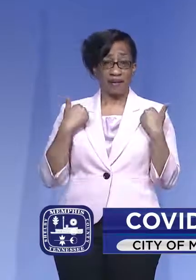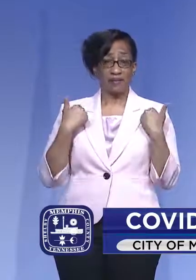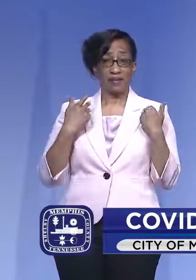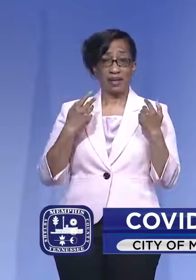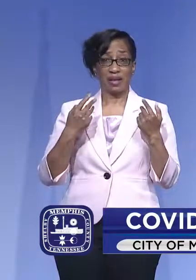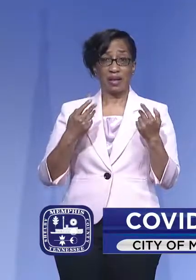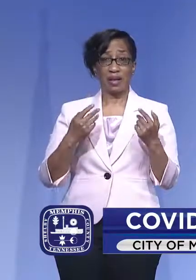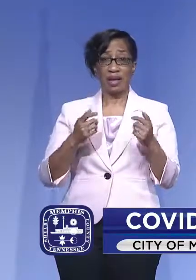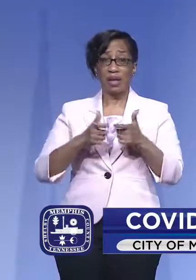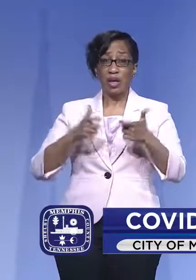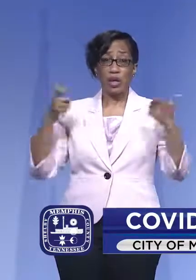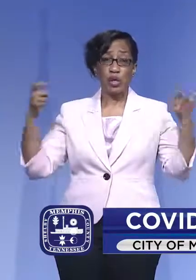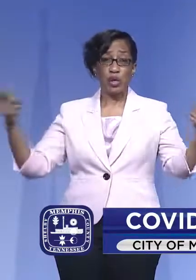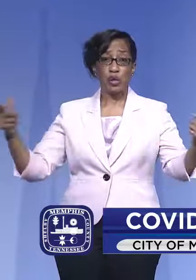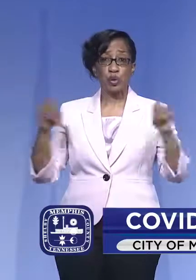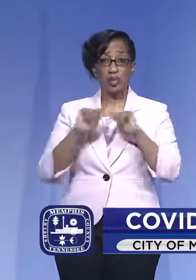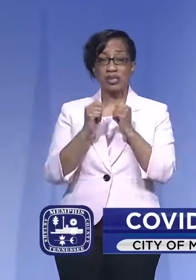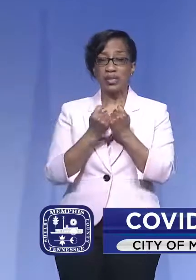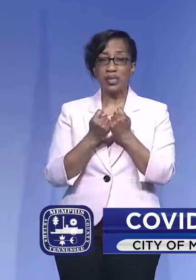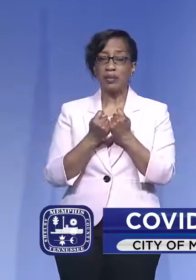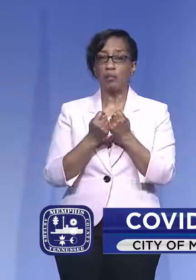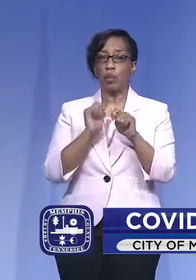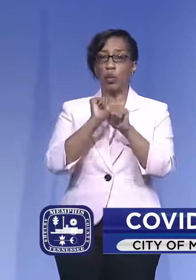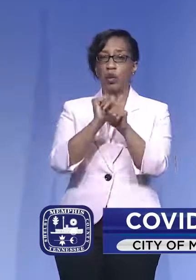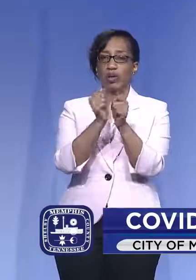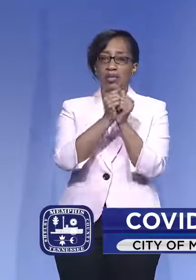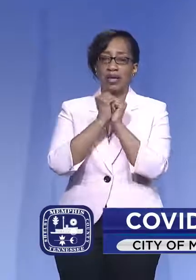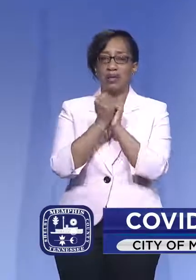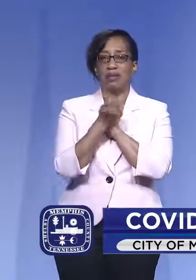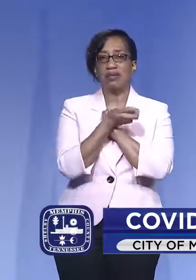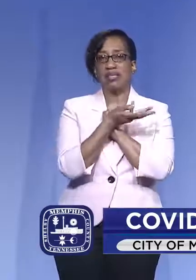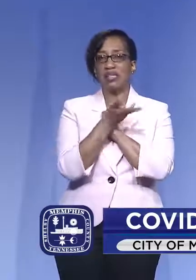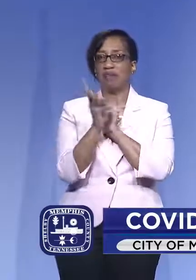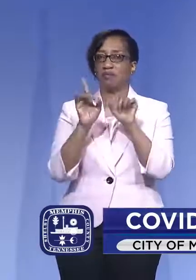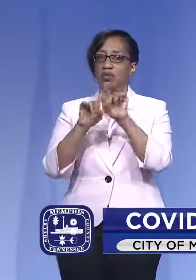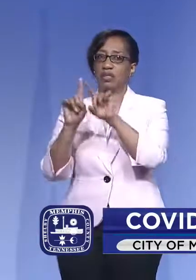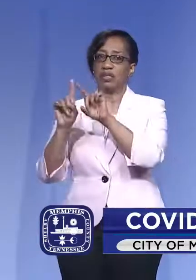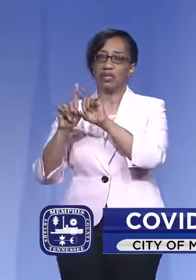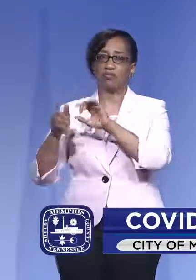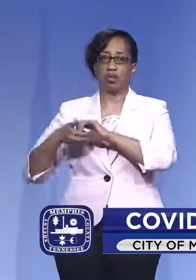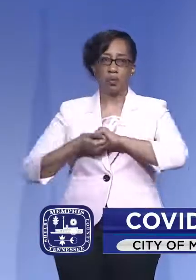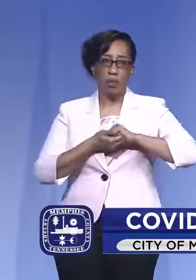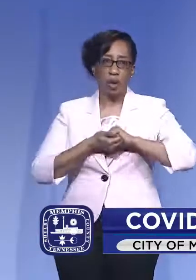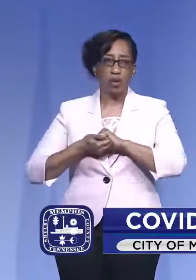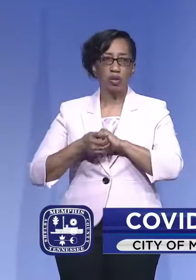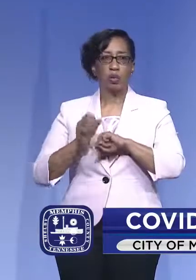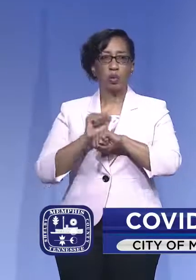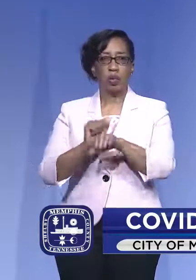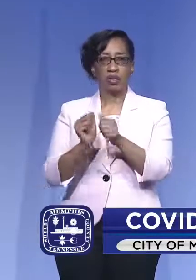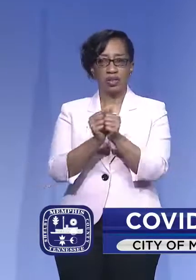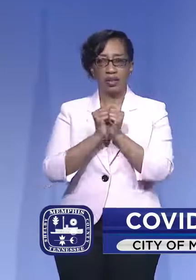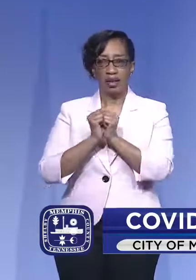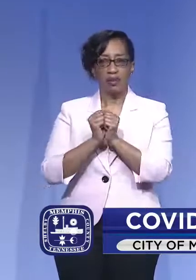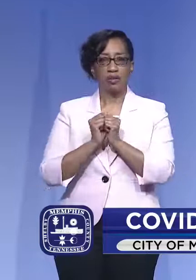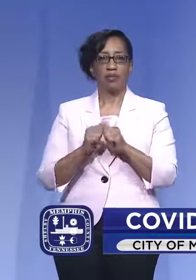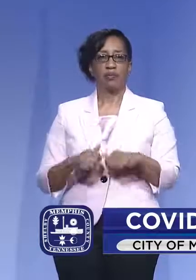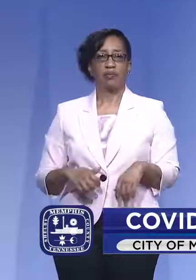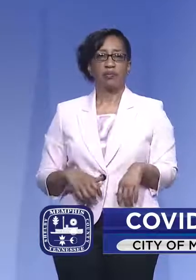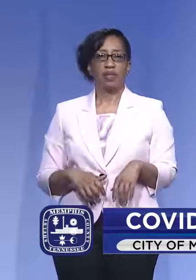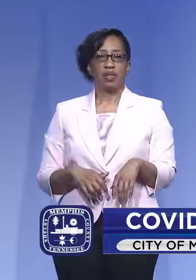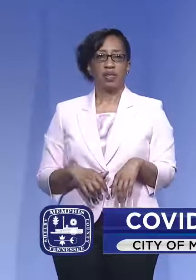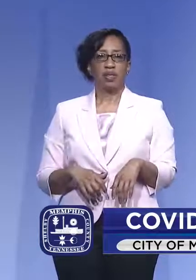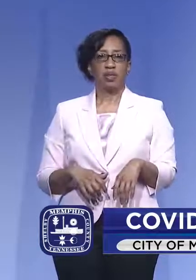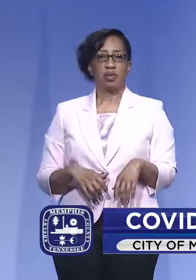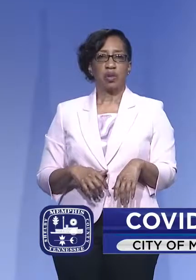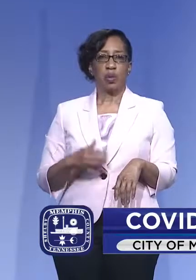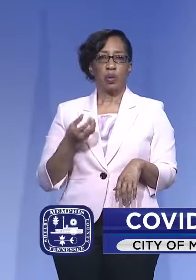team. This is a collaborative effort between a number of partners who are all coming together to deliver this. And so